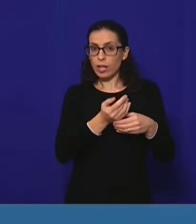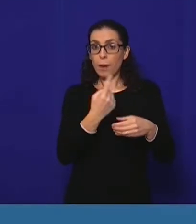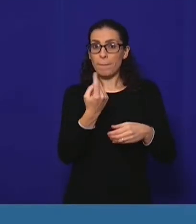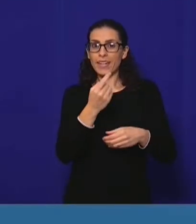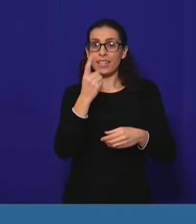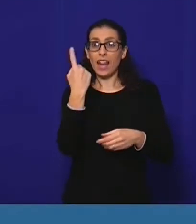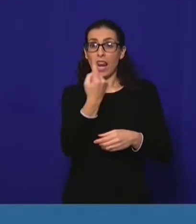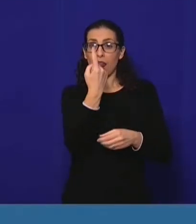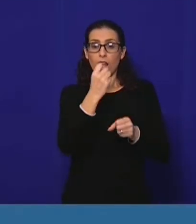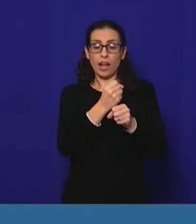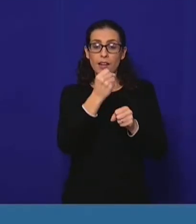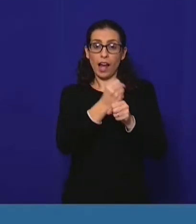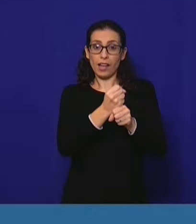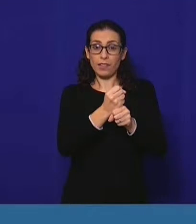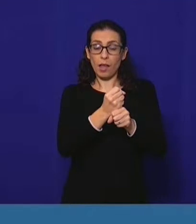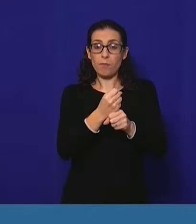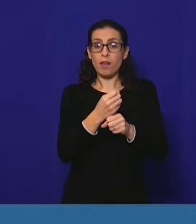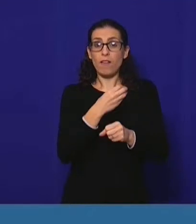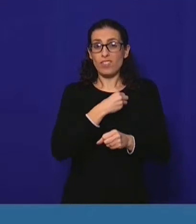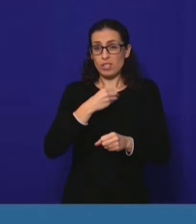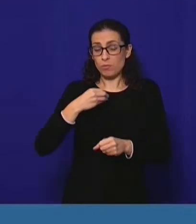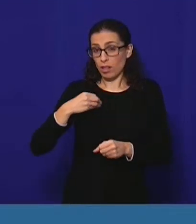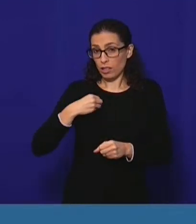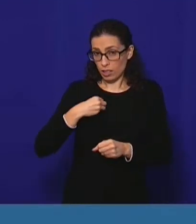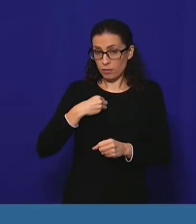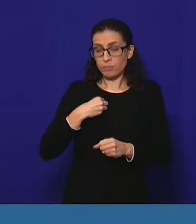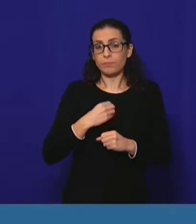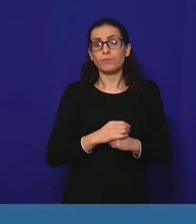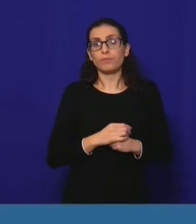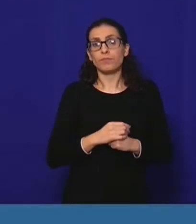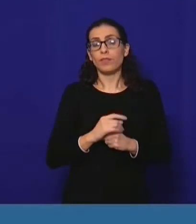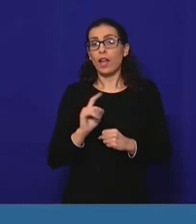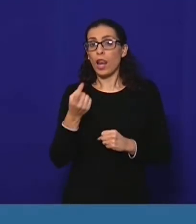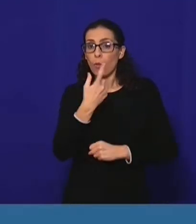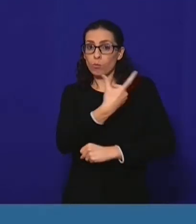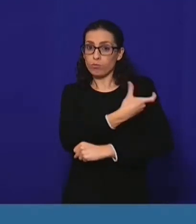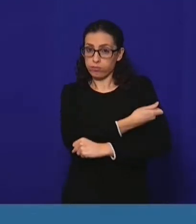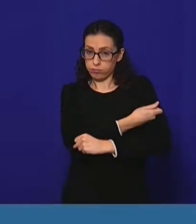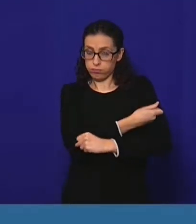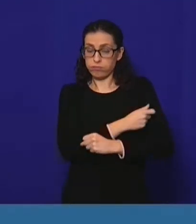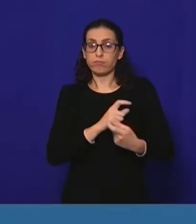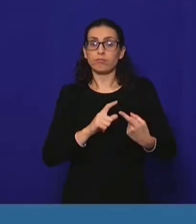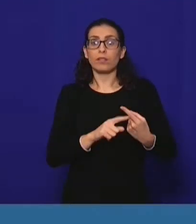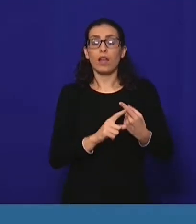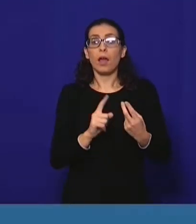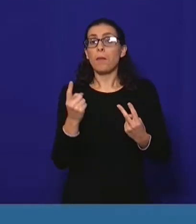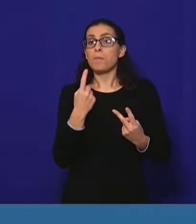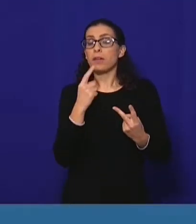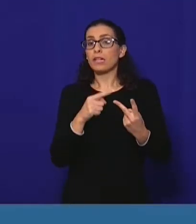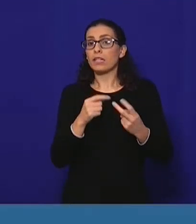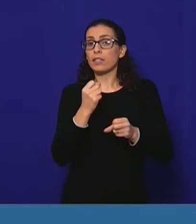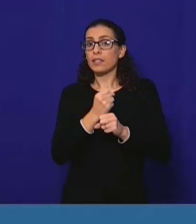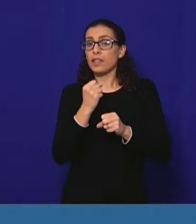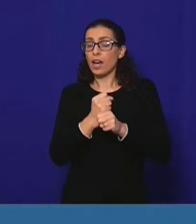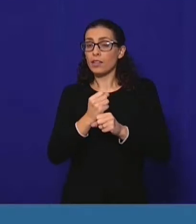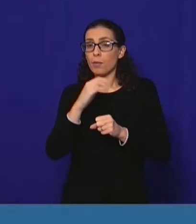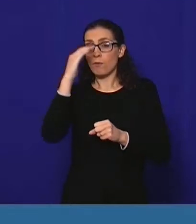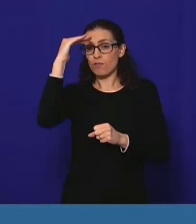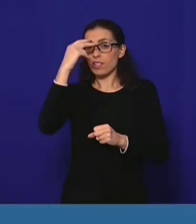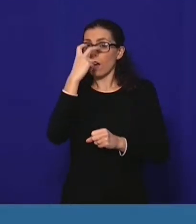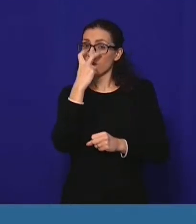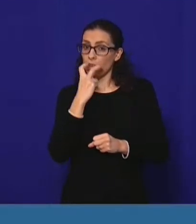li jaħdmu fil-clinical settings fl-isptarijiet, nlaqmu wkoll dawk il-ħaddiema li jaħdmu fid-djar